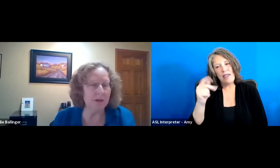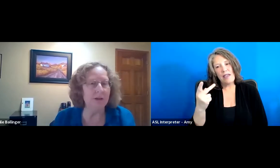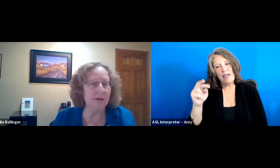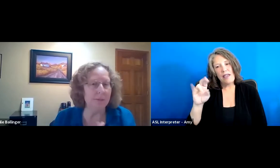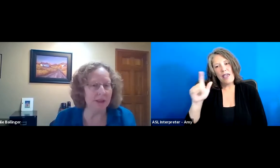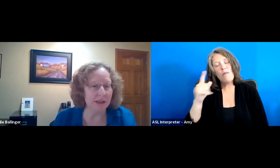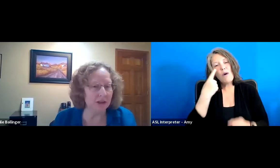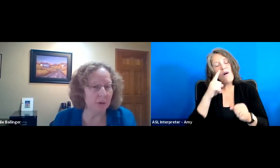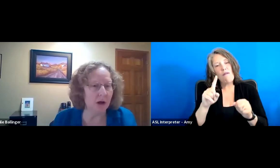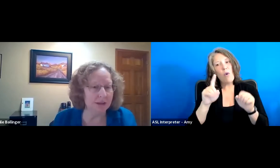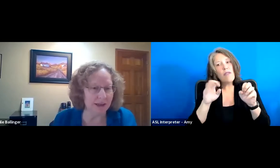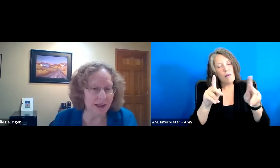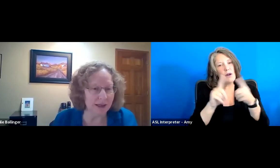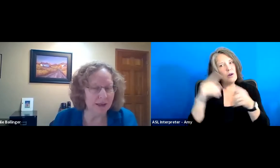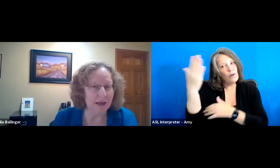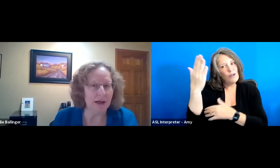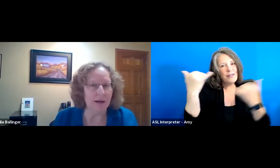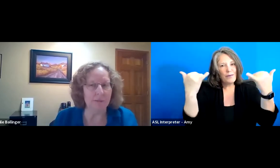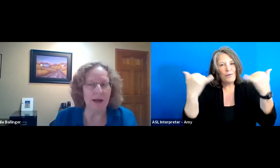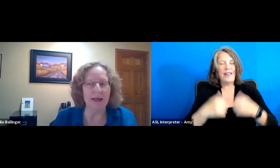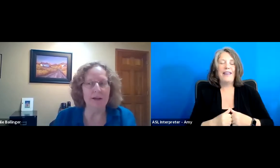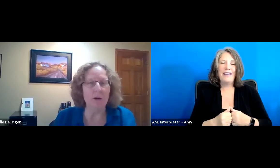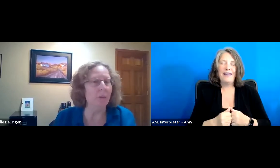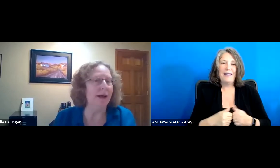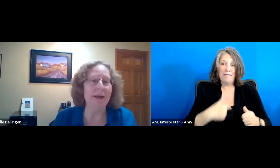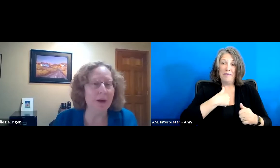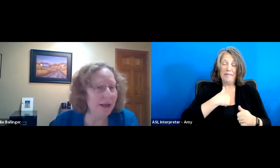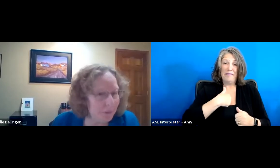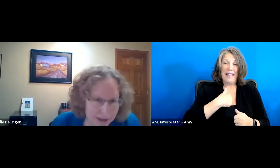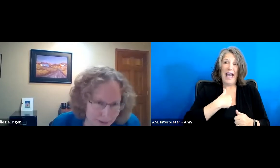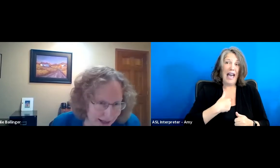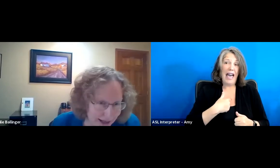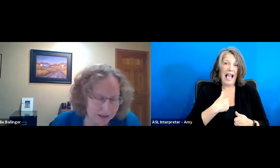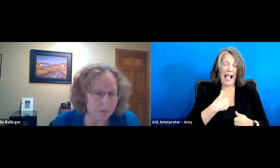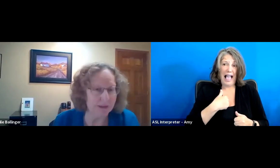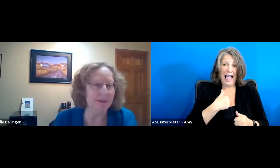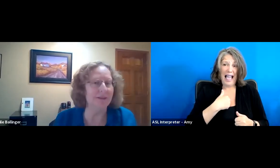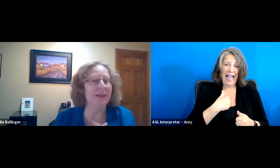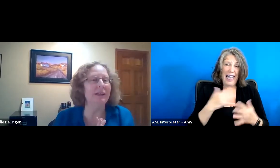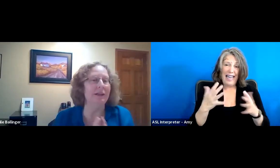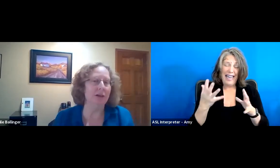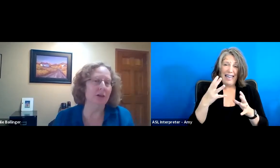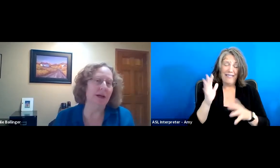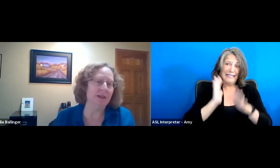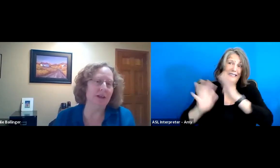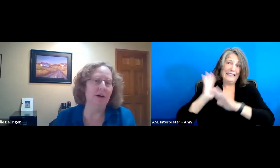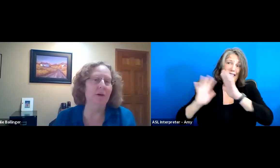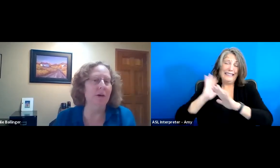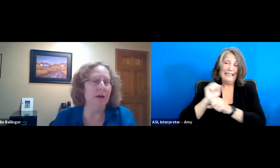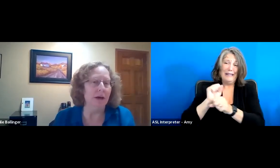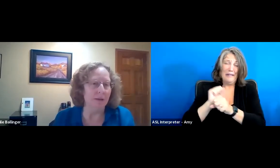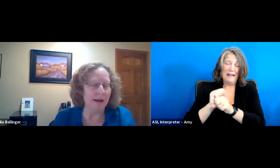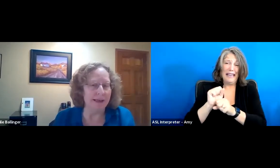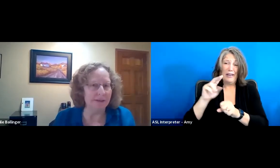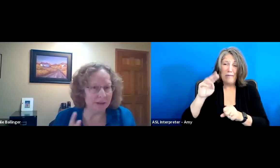the opportunity of presenting to you all today. I go way, way, way back in independent living here in New